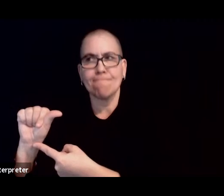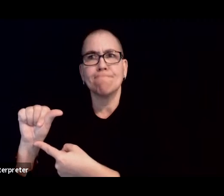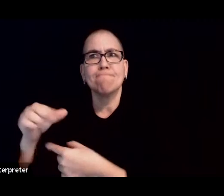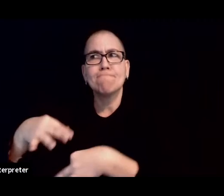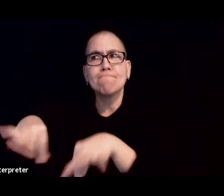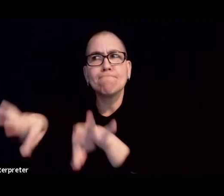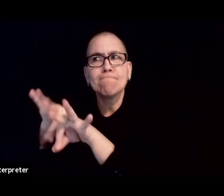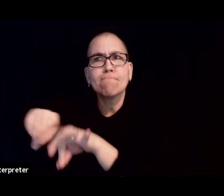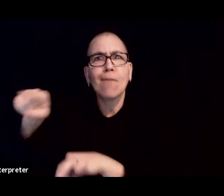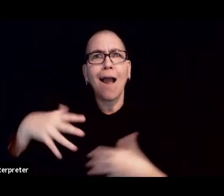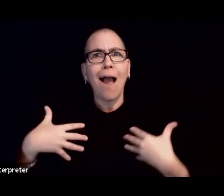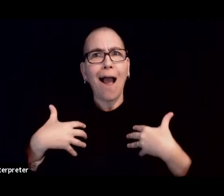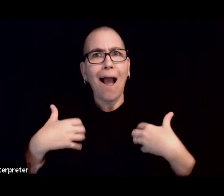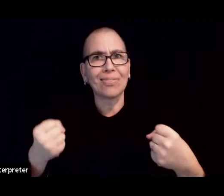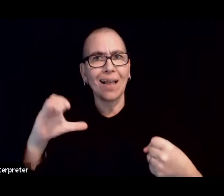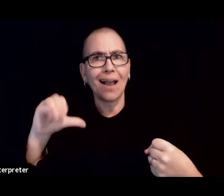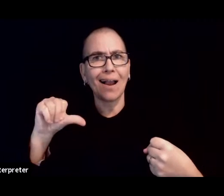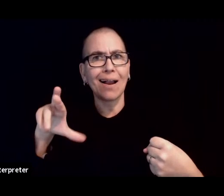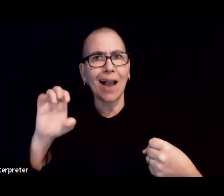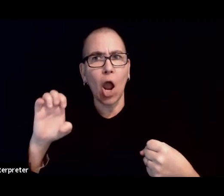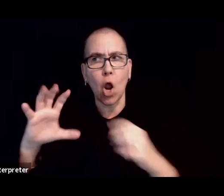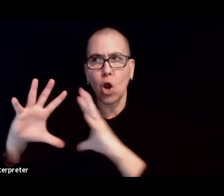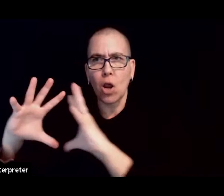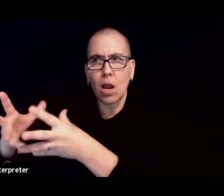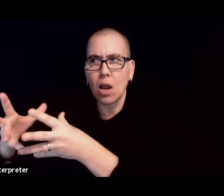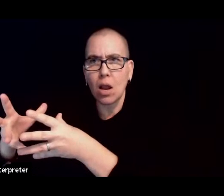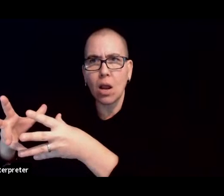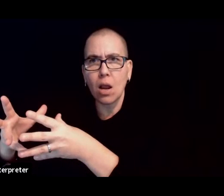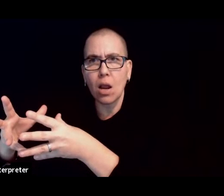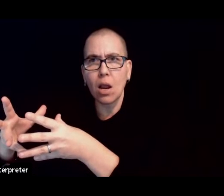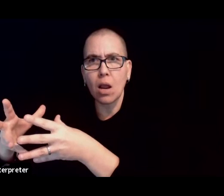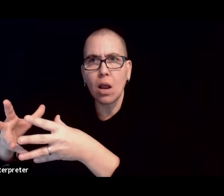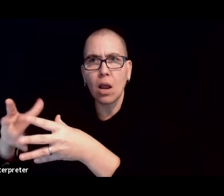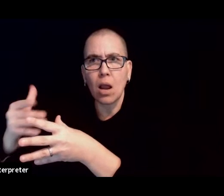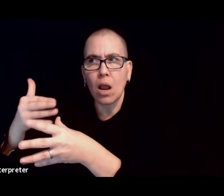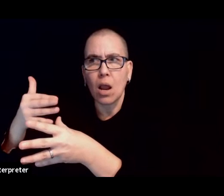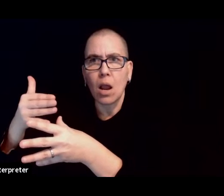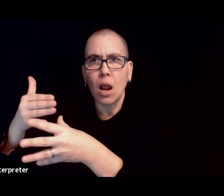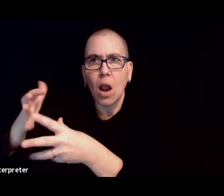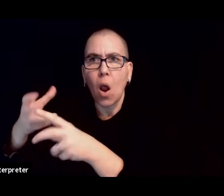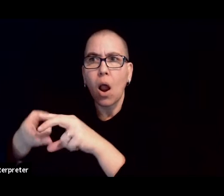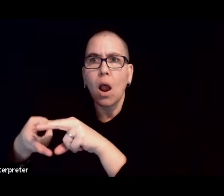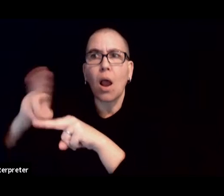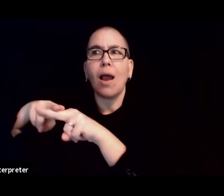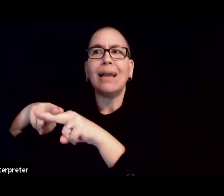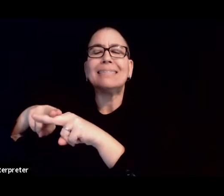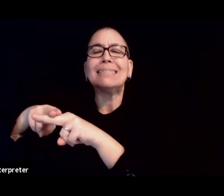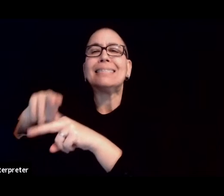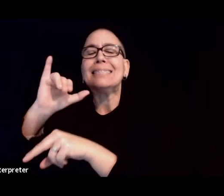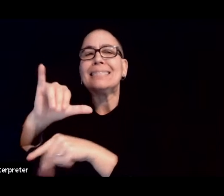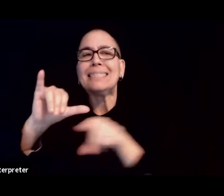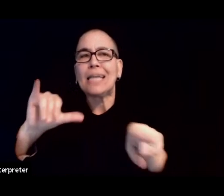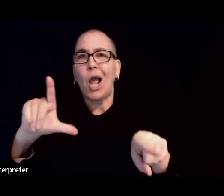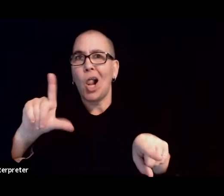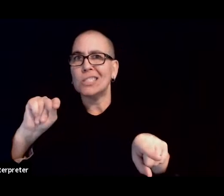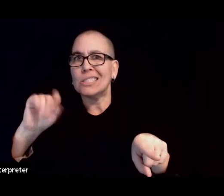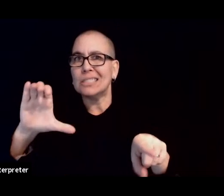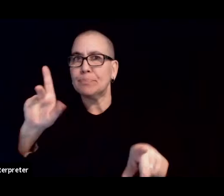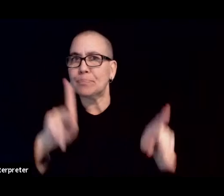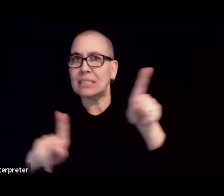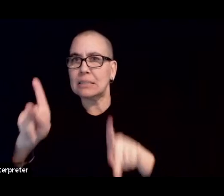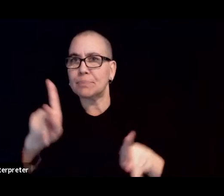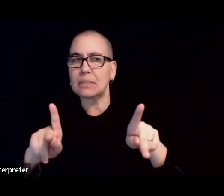the game, that the federal framework added long-term care residents into that same 1A